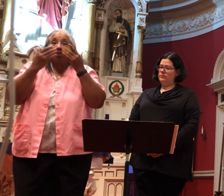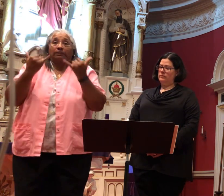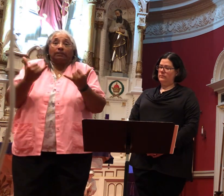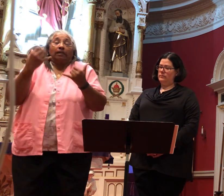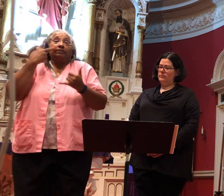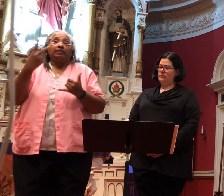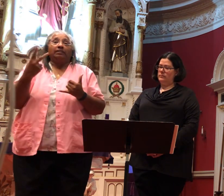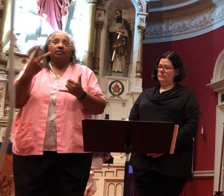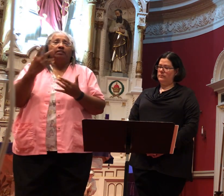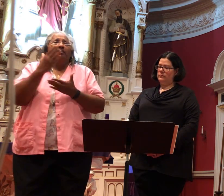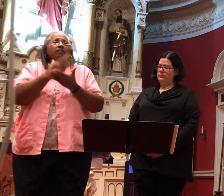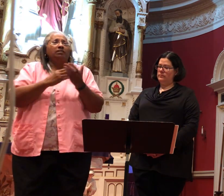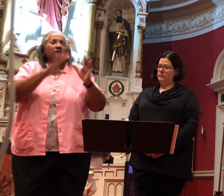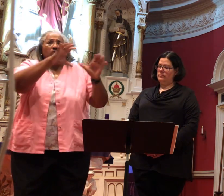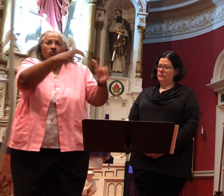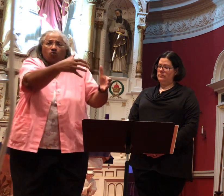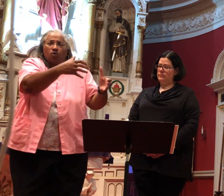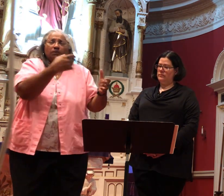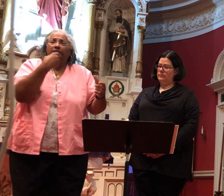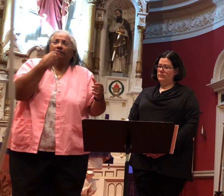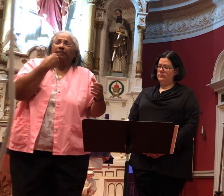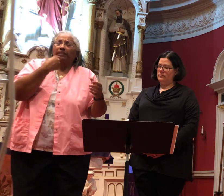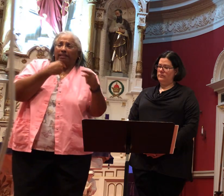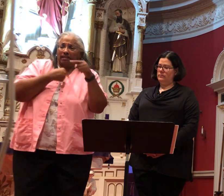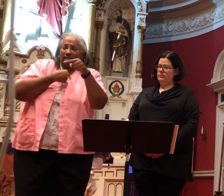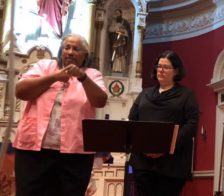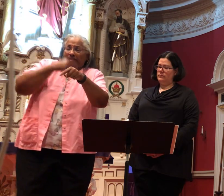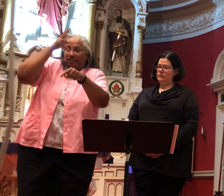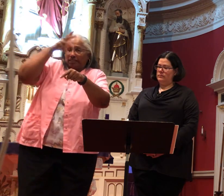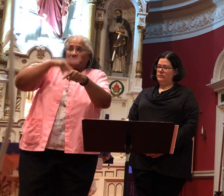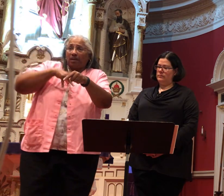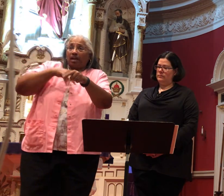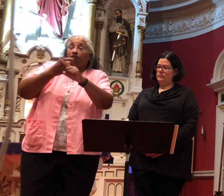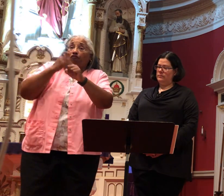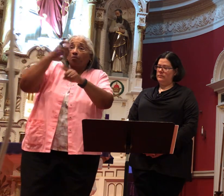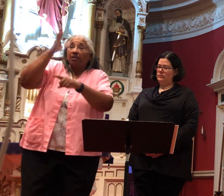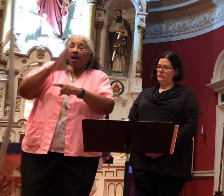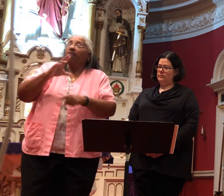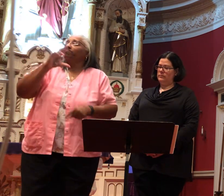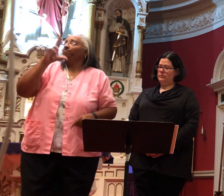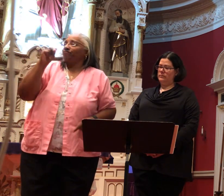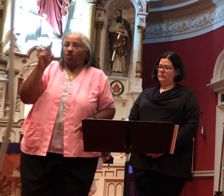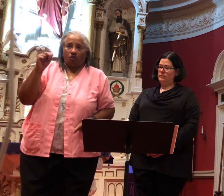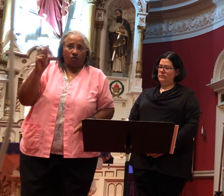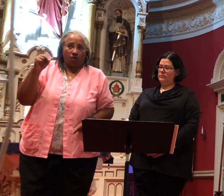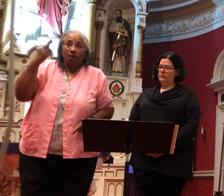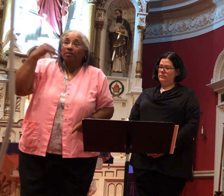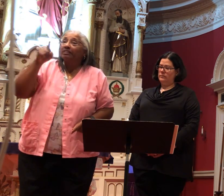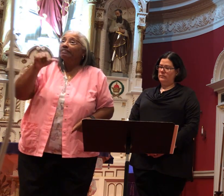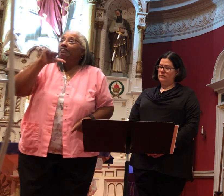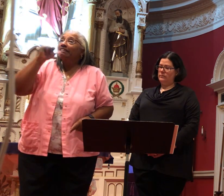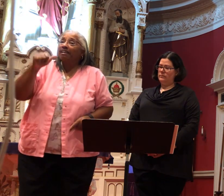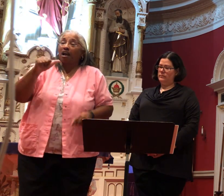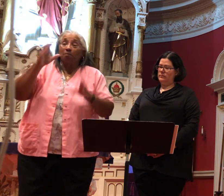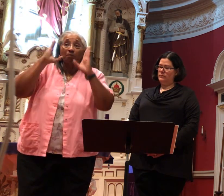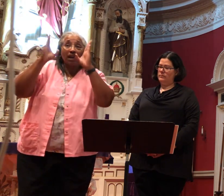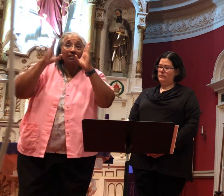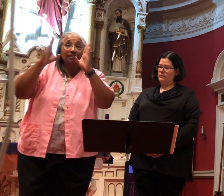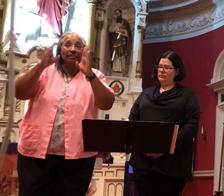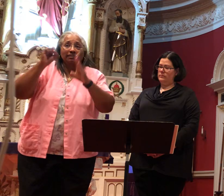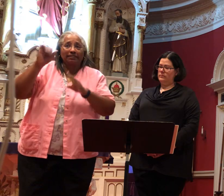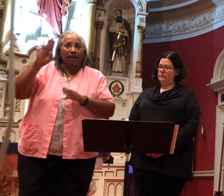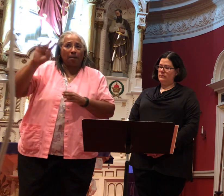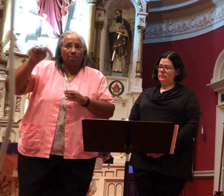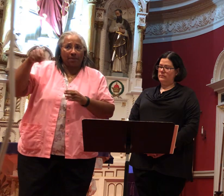some of the Pharisees said, "This man is not from God, because he does not keep the Sabbath."